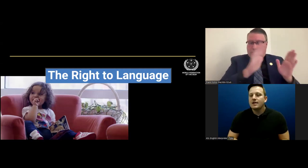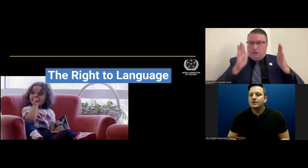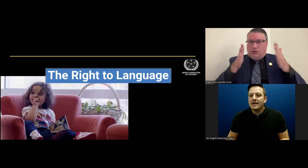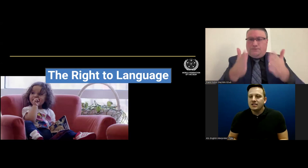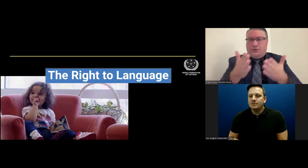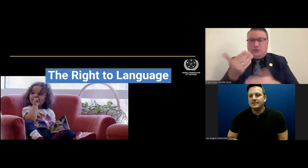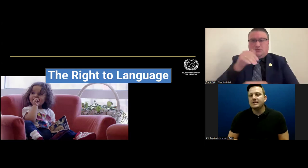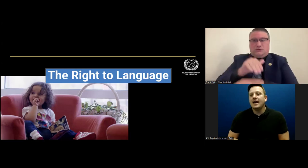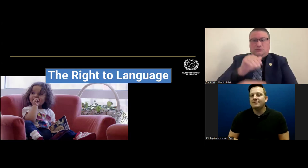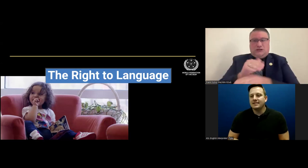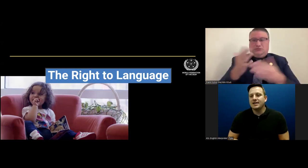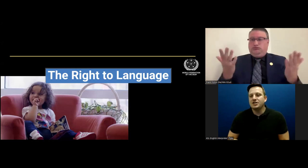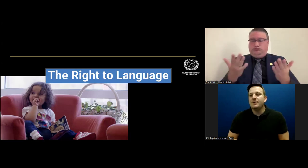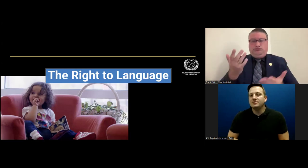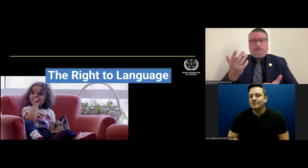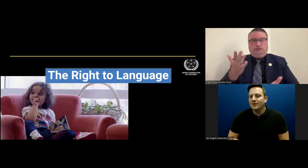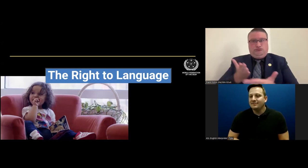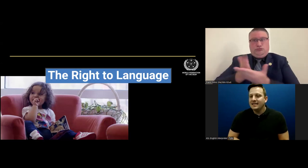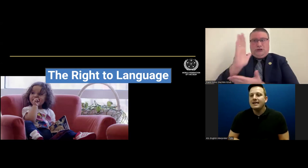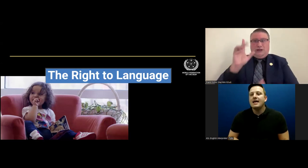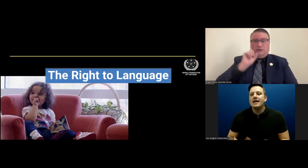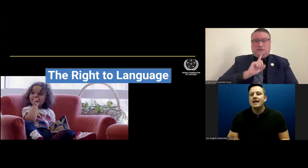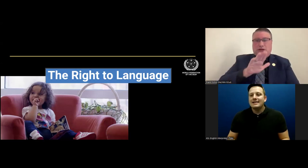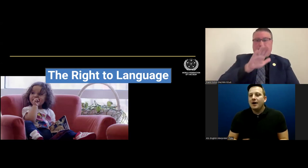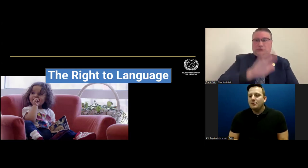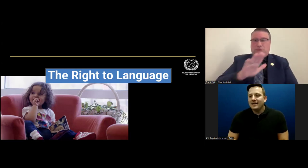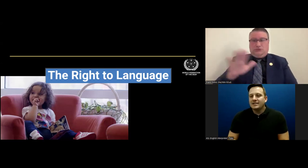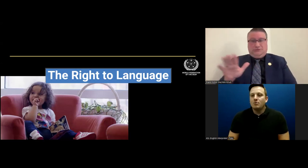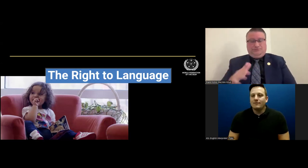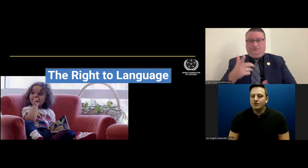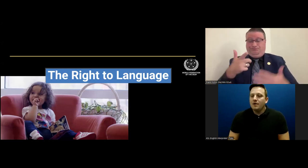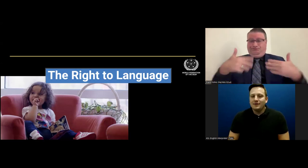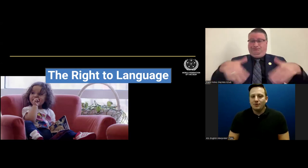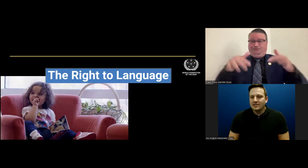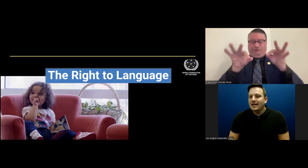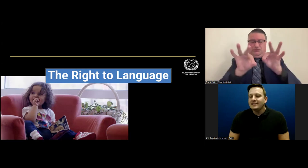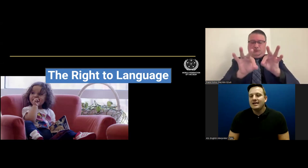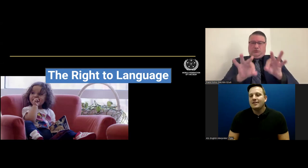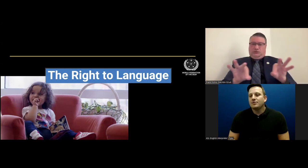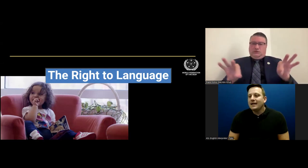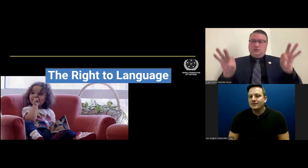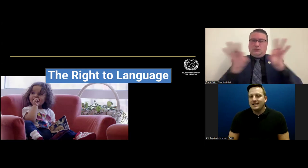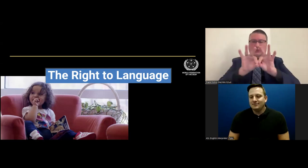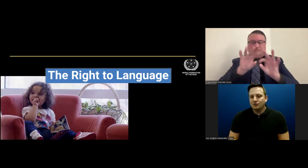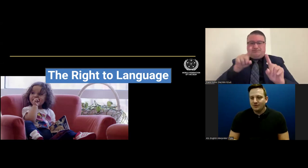So that's a little bit of a discussion about WFD. Now moving into more of our topic for tonight, the right for deaf